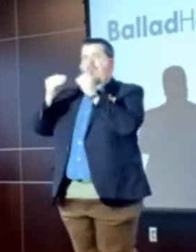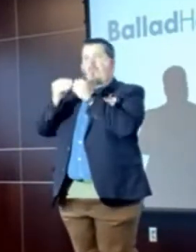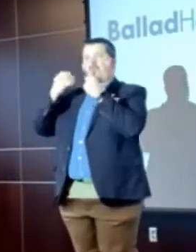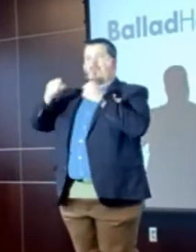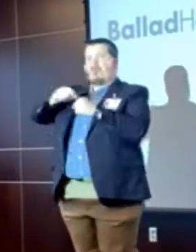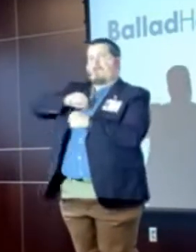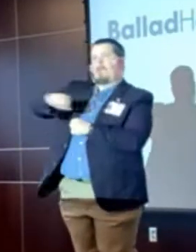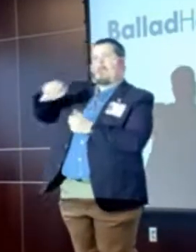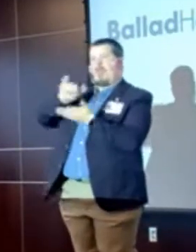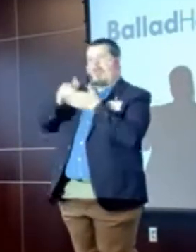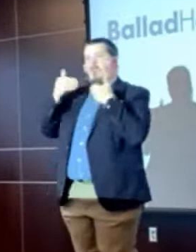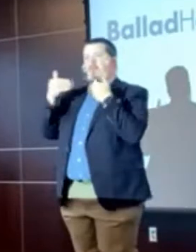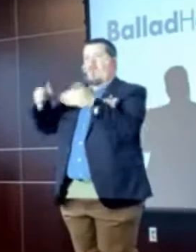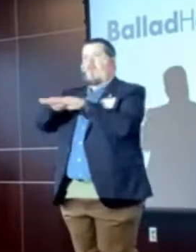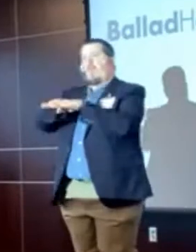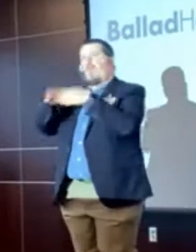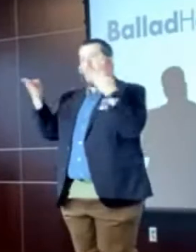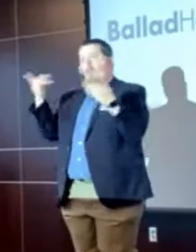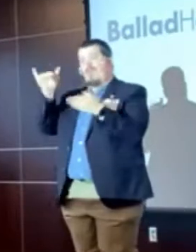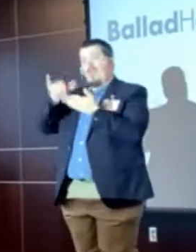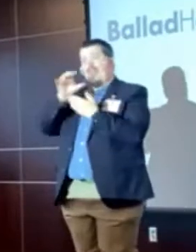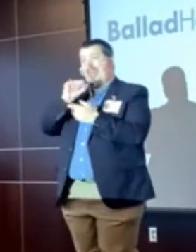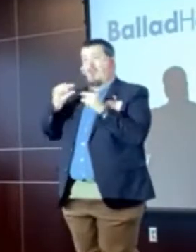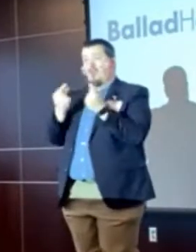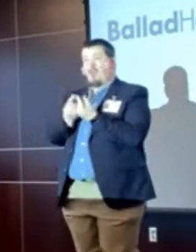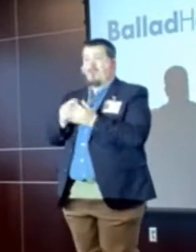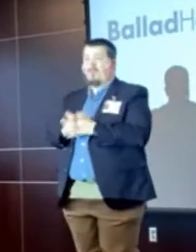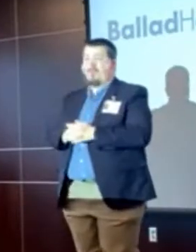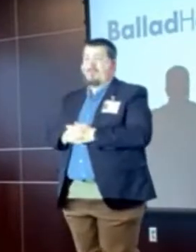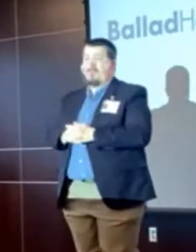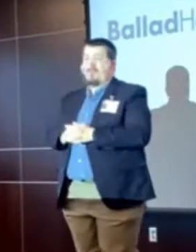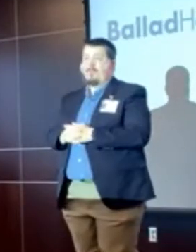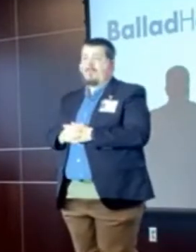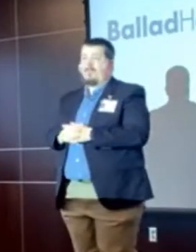immunity. So that's why they went ahead and opened it up to that age group as a May.